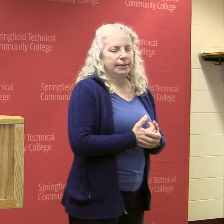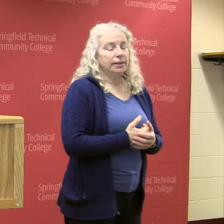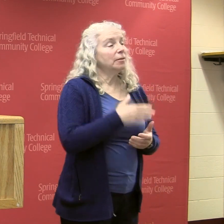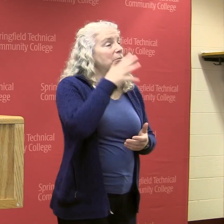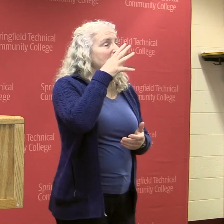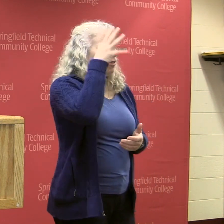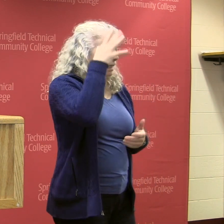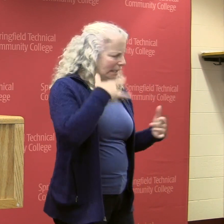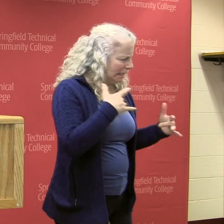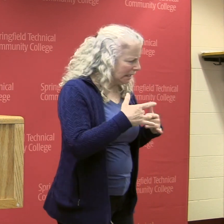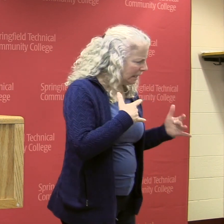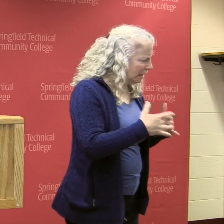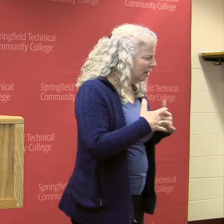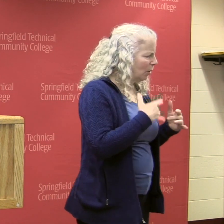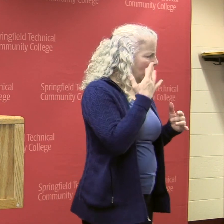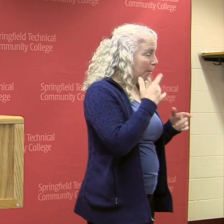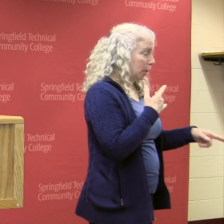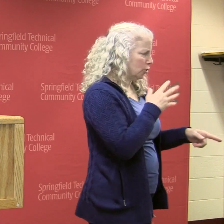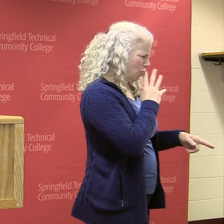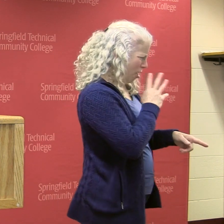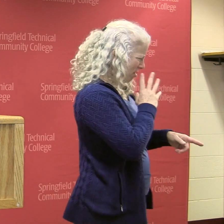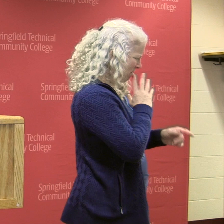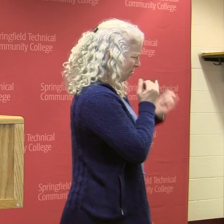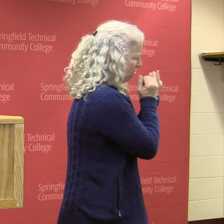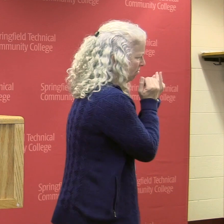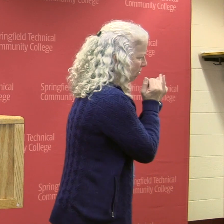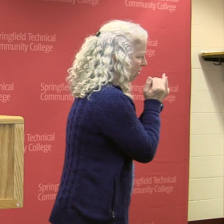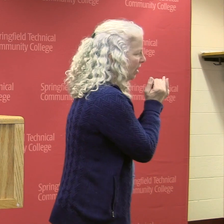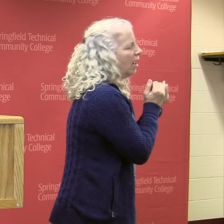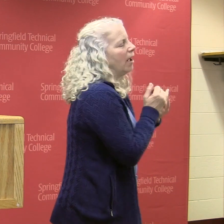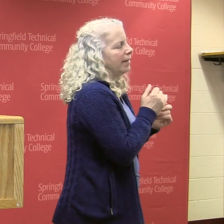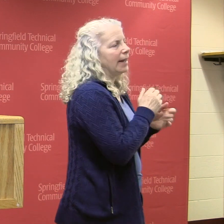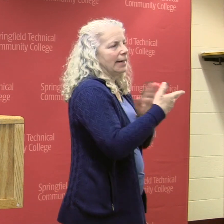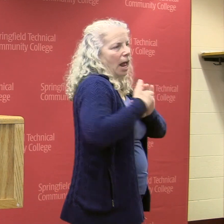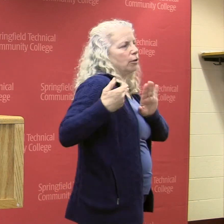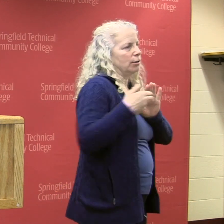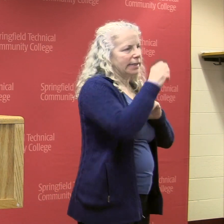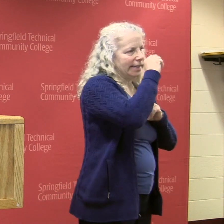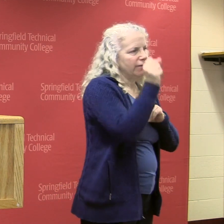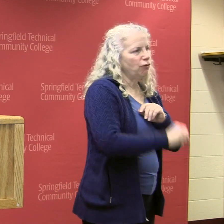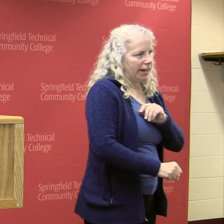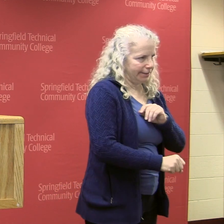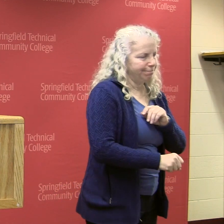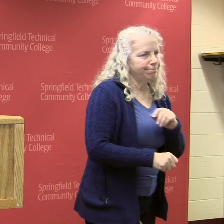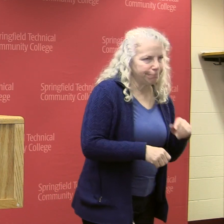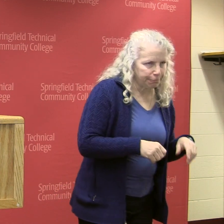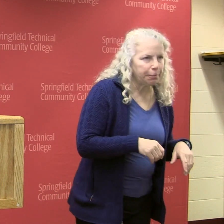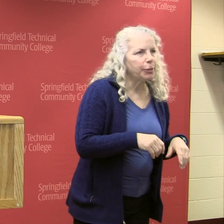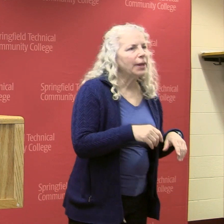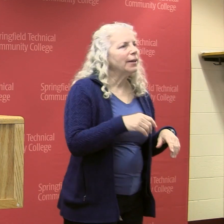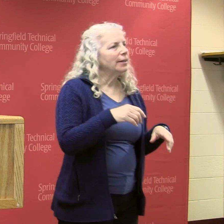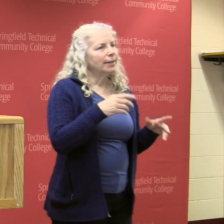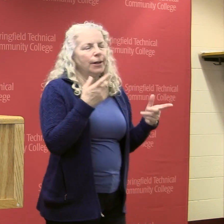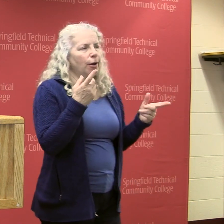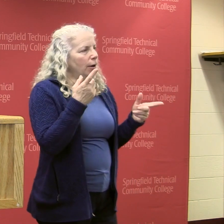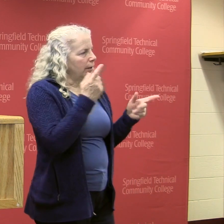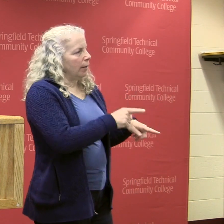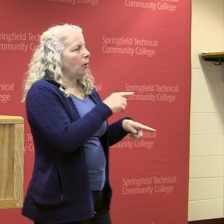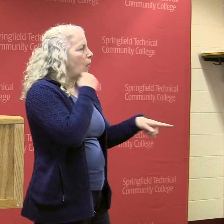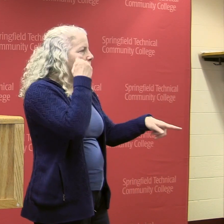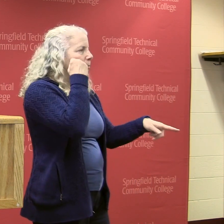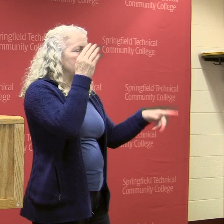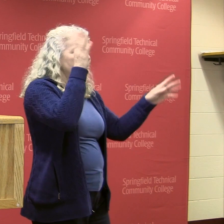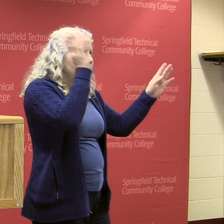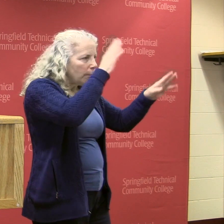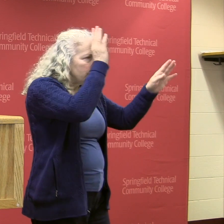parents were getting concerned. I was talking to myself. I was diagnosed with schizophrenia. I was always getting in trouble at home. I was always getting